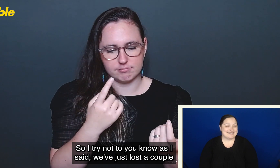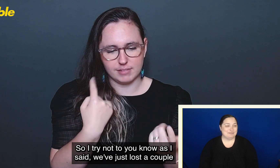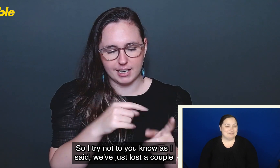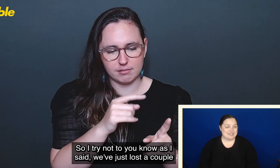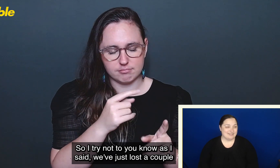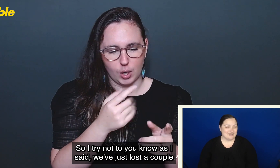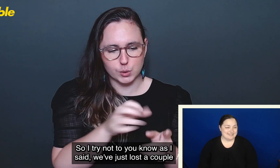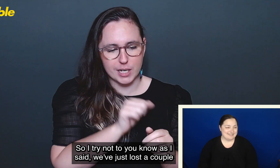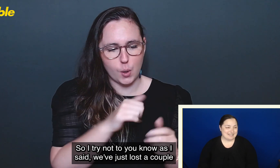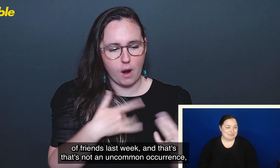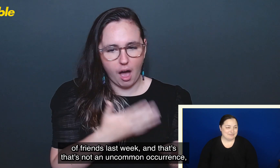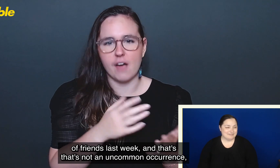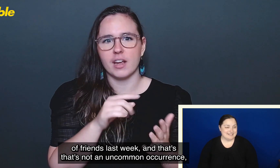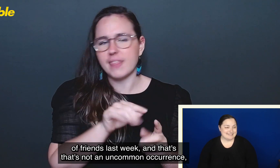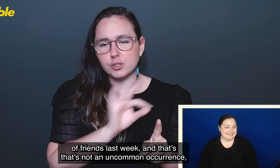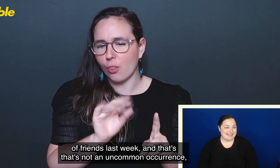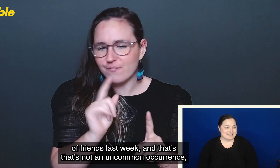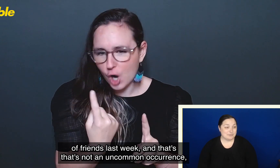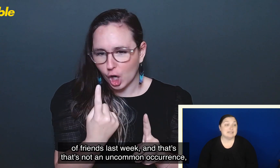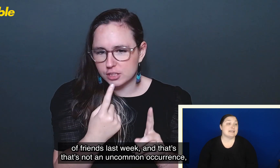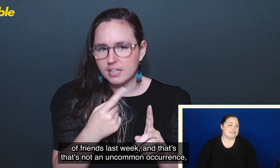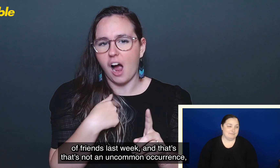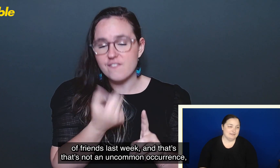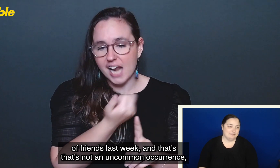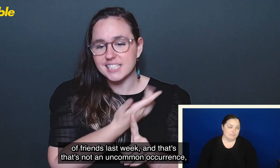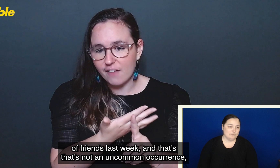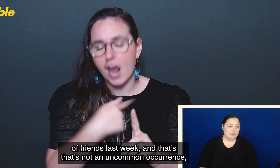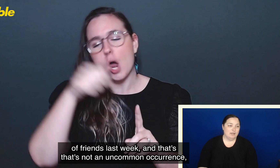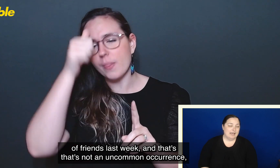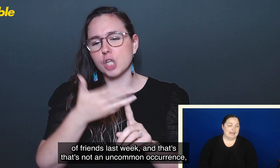As I said, we've just lost a couple of friends last week, and that's